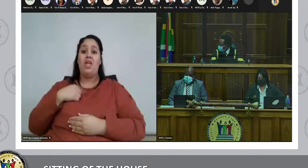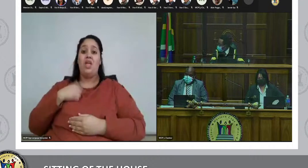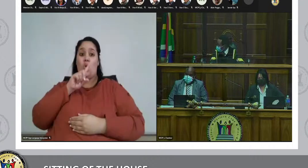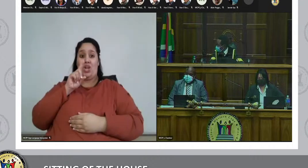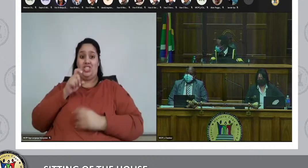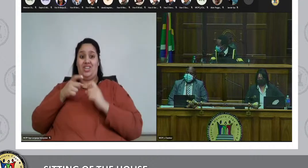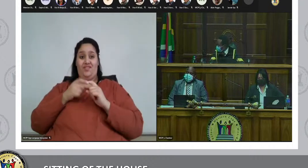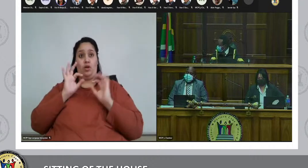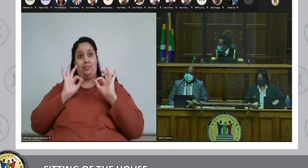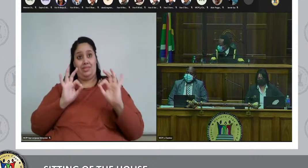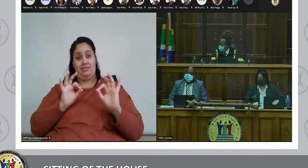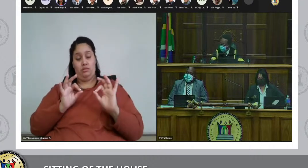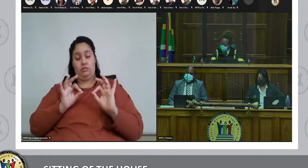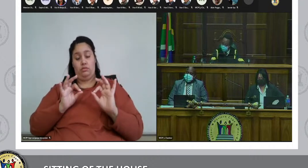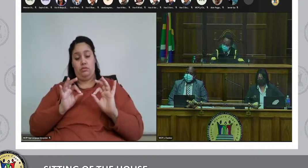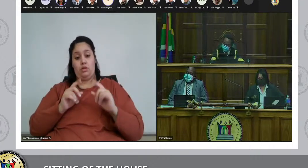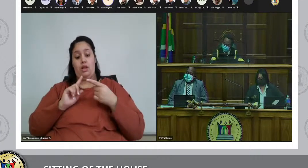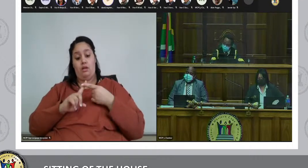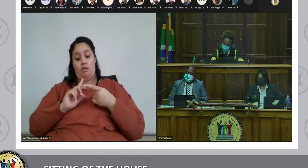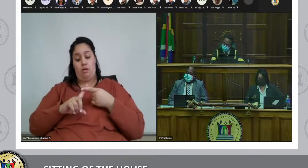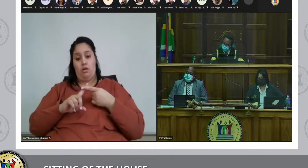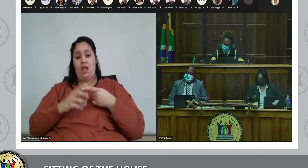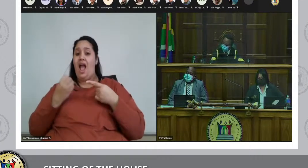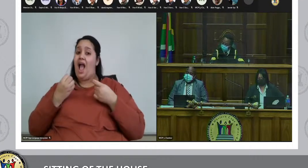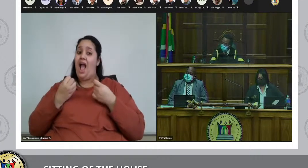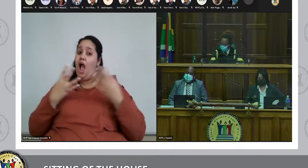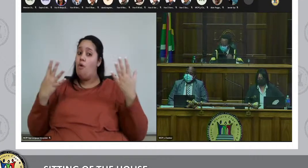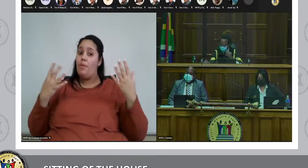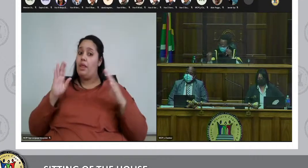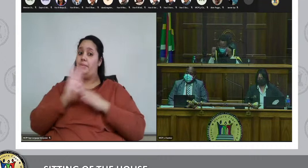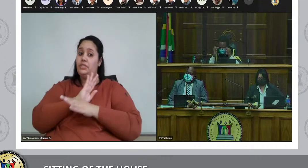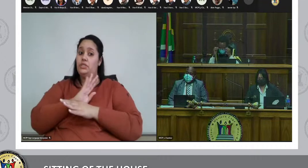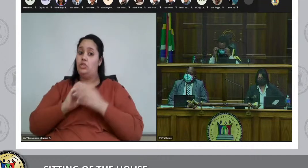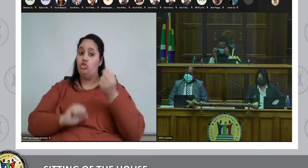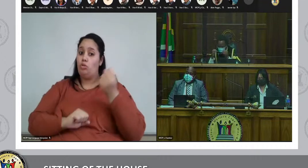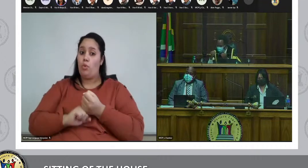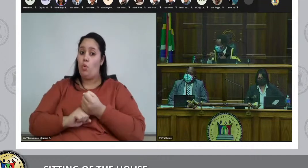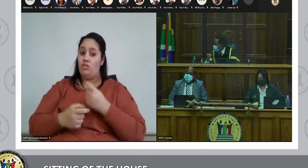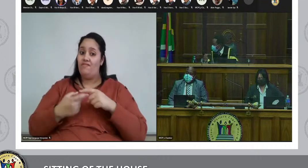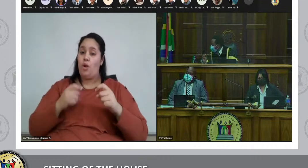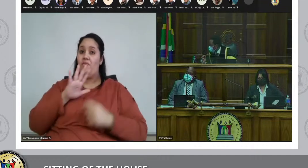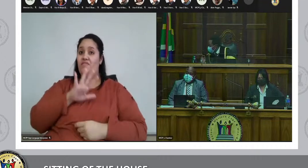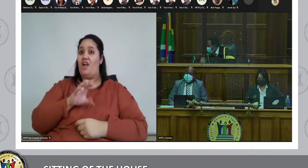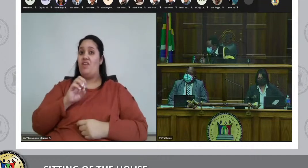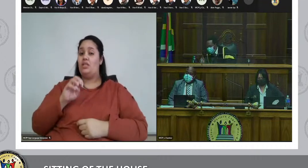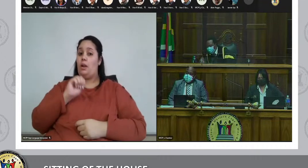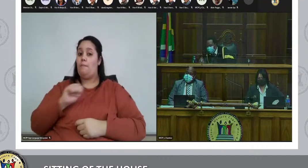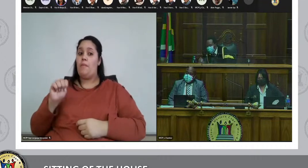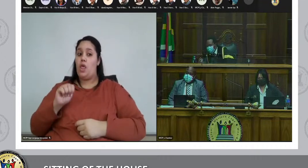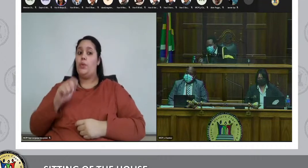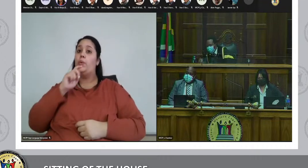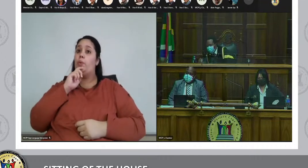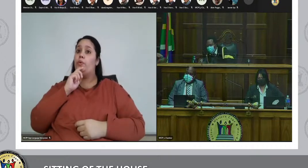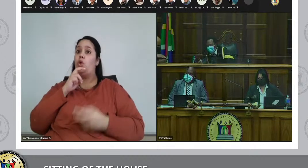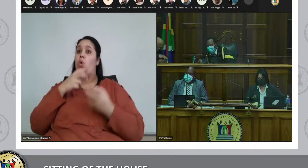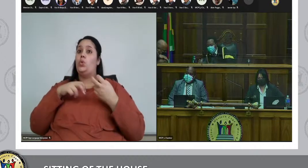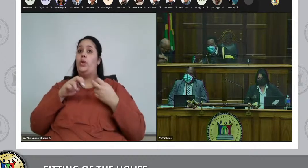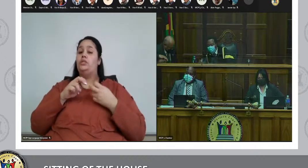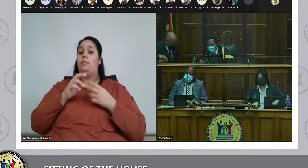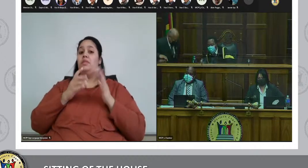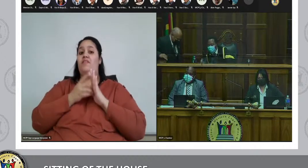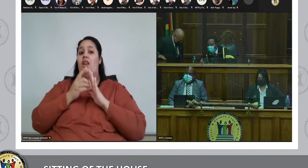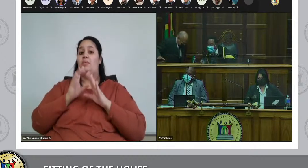above are the following. Number one, how many businesses were supported from the 500 million using the Tourism Product Development